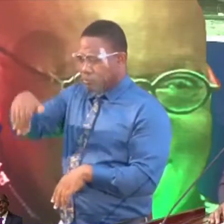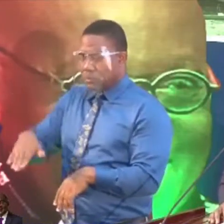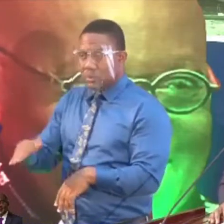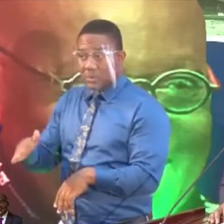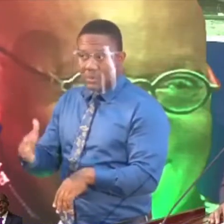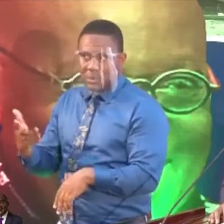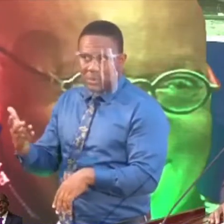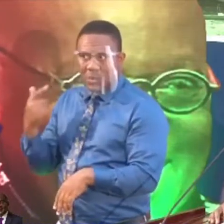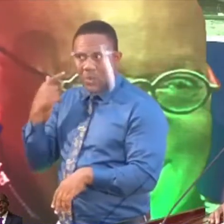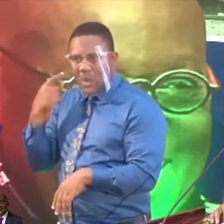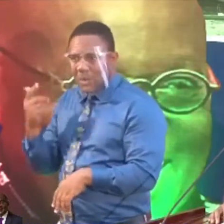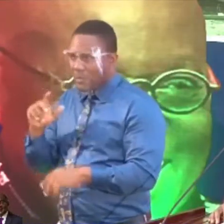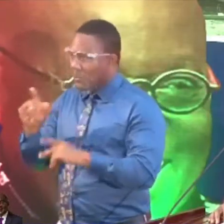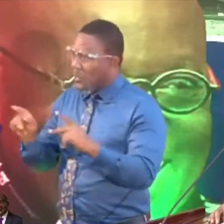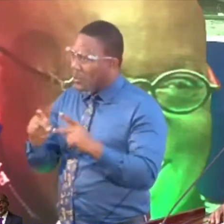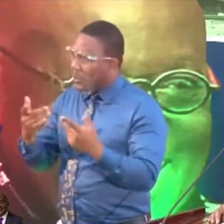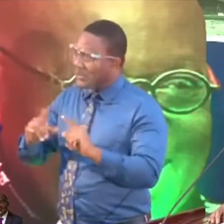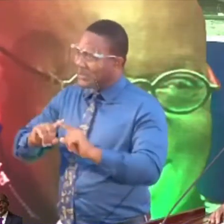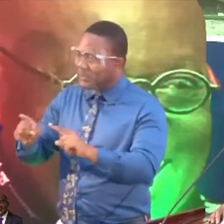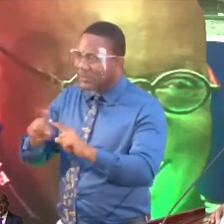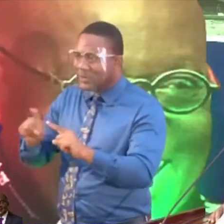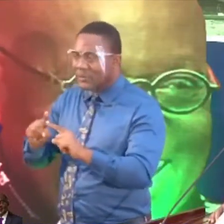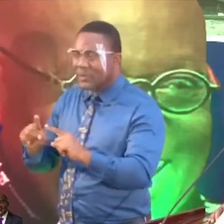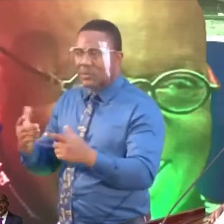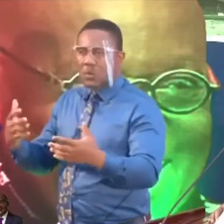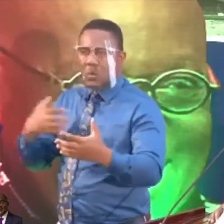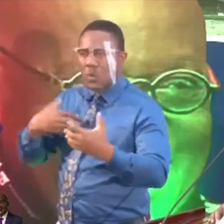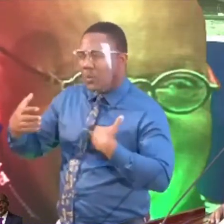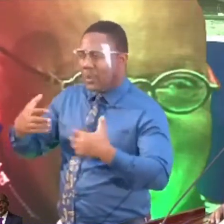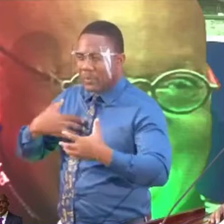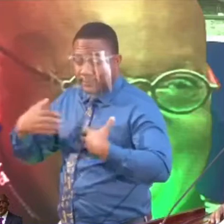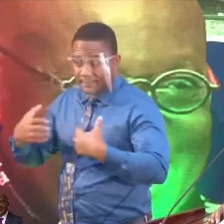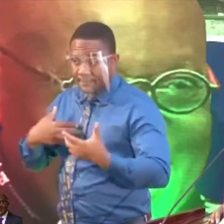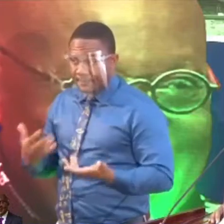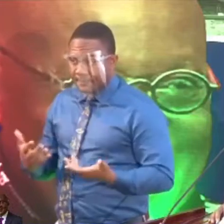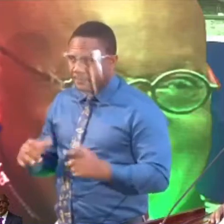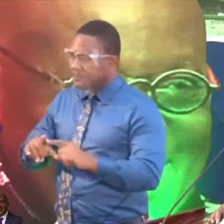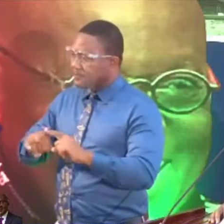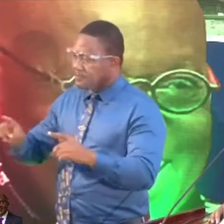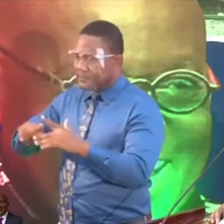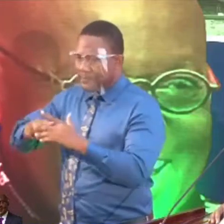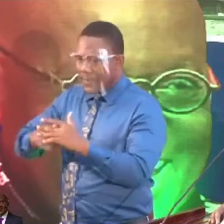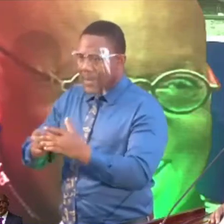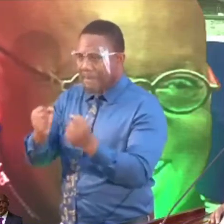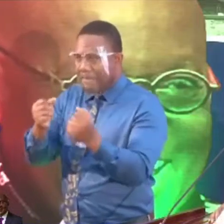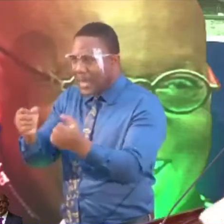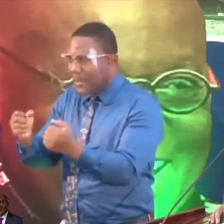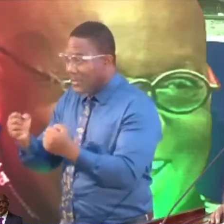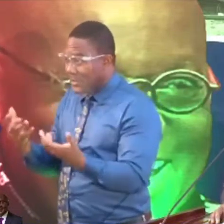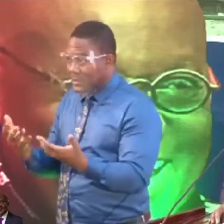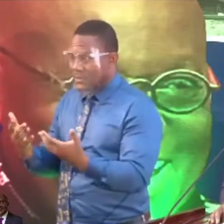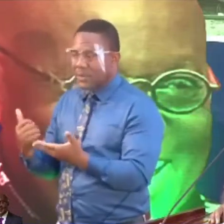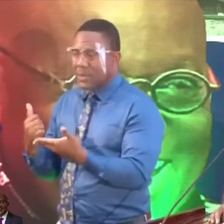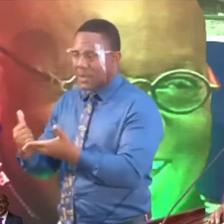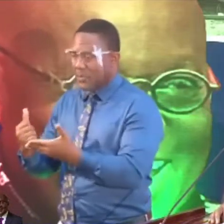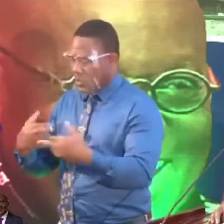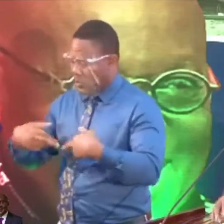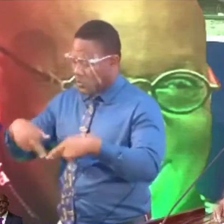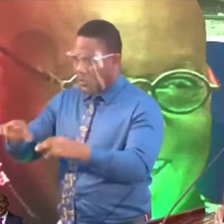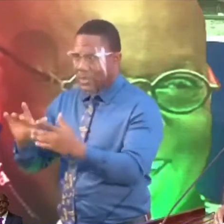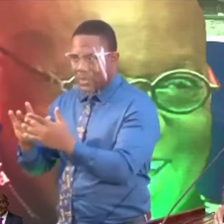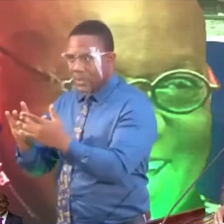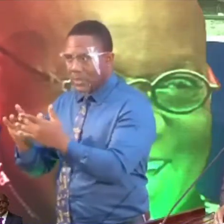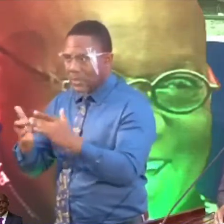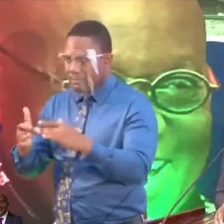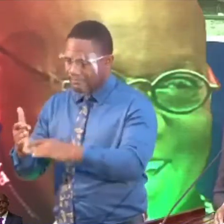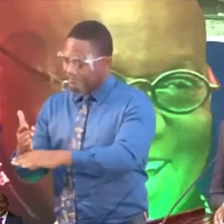protests people had across the country. We have implemented several initiatives to improve the road network, in